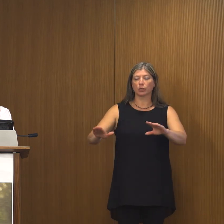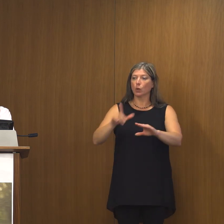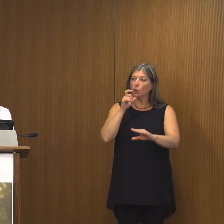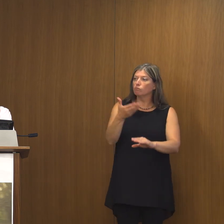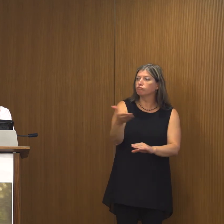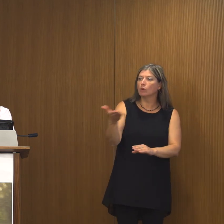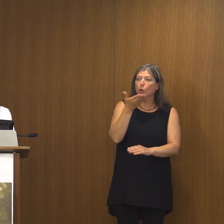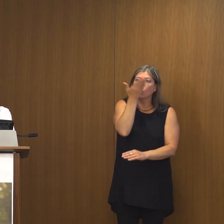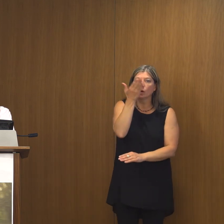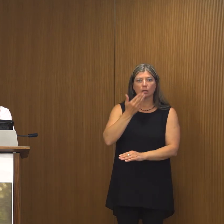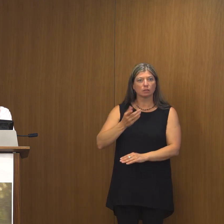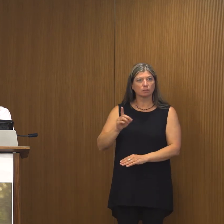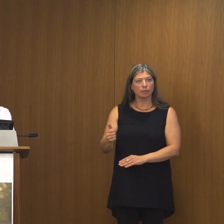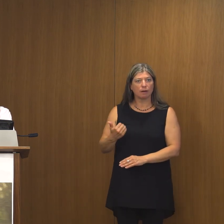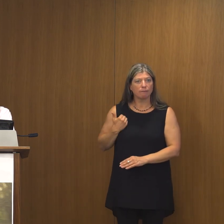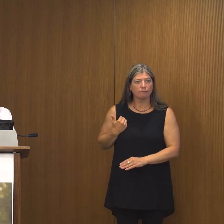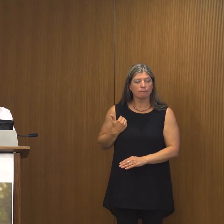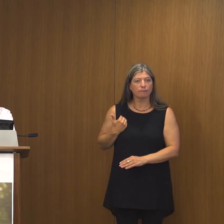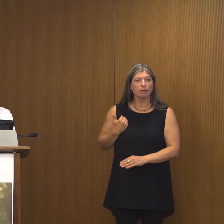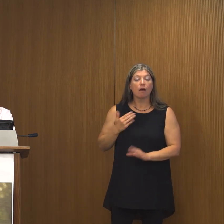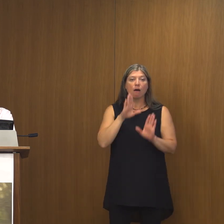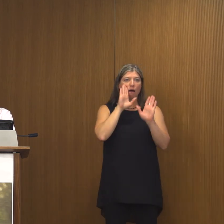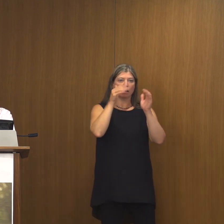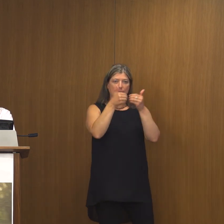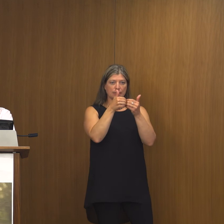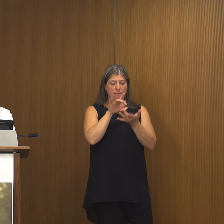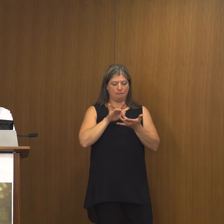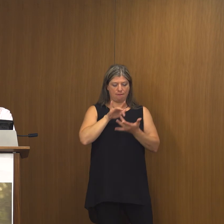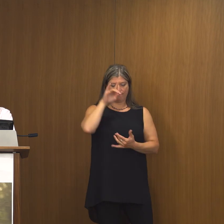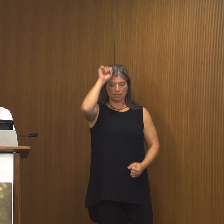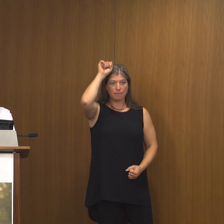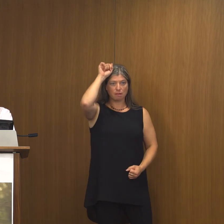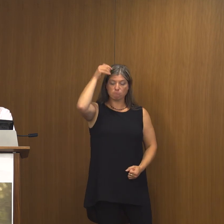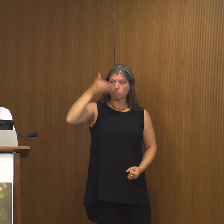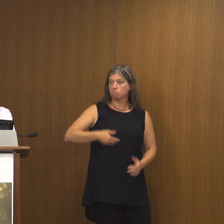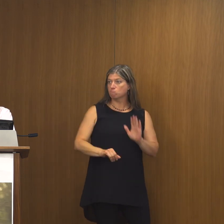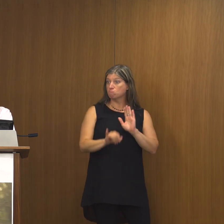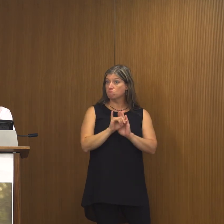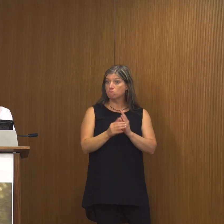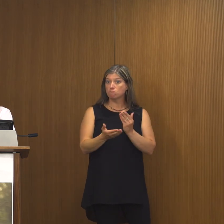a disability. Autism is an invisible disability, so often